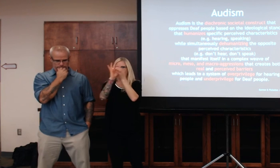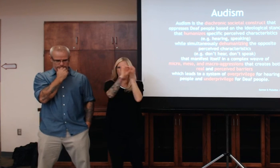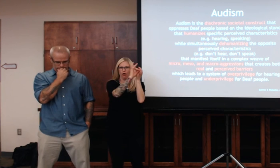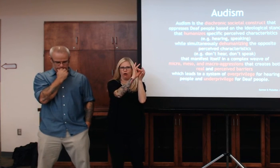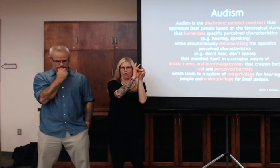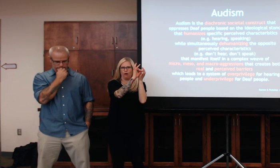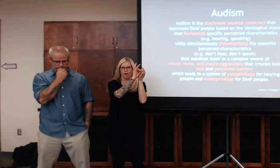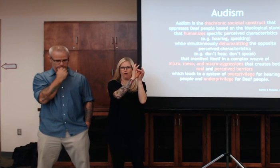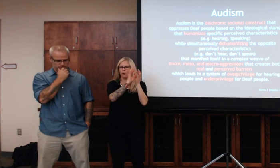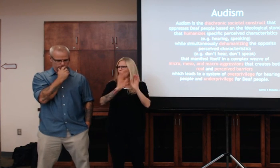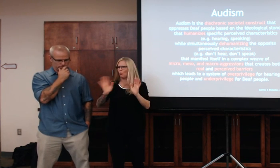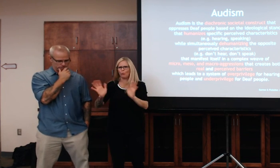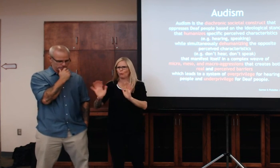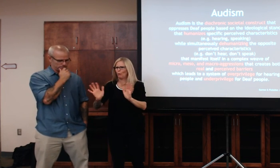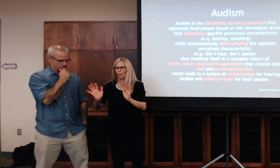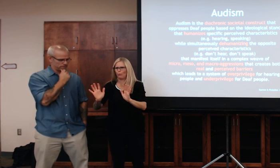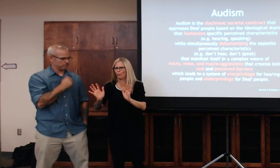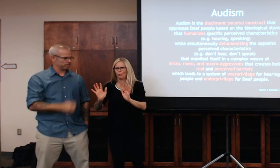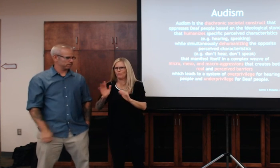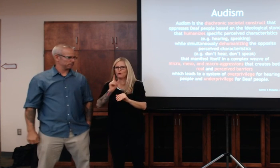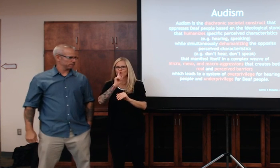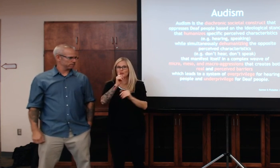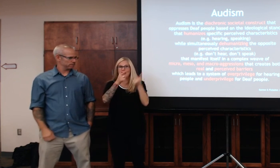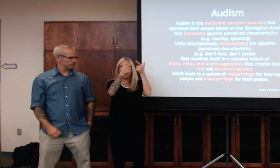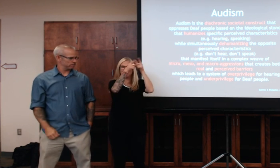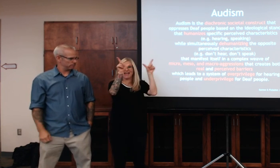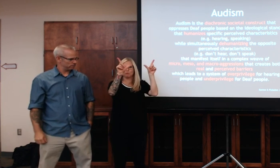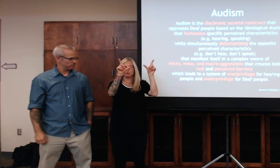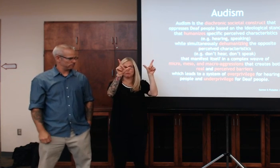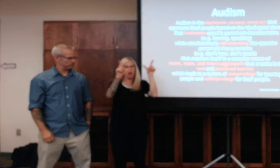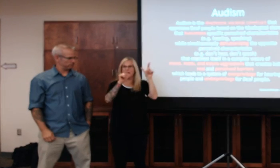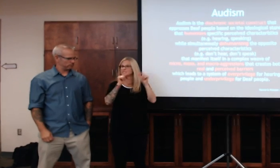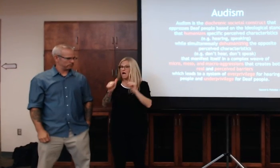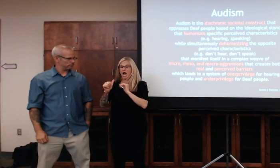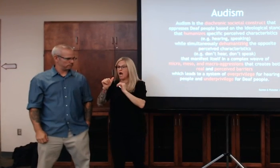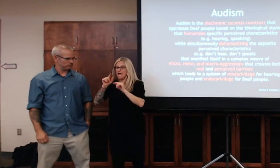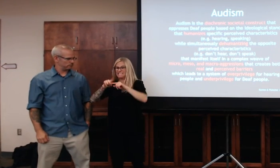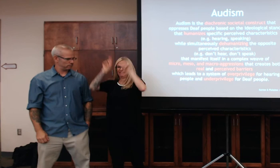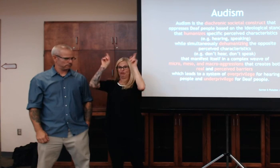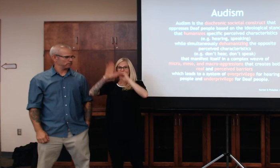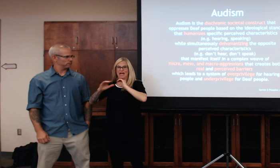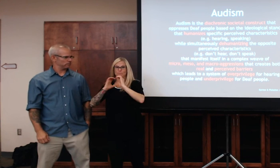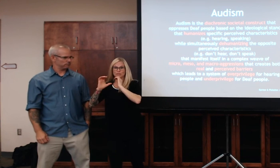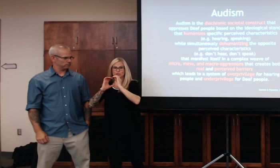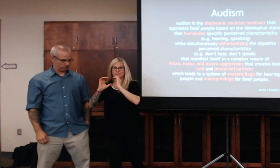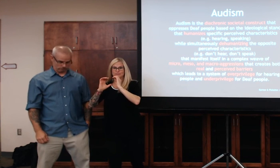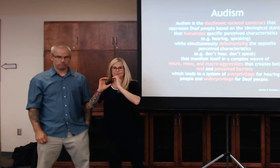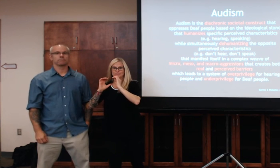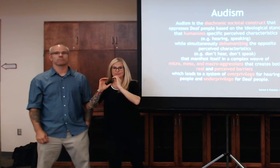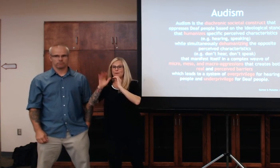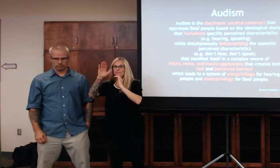So all of those things are linked, is what society believes. That's not true. Language is different than